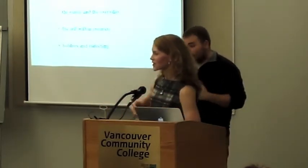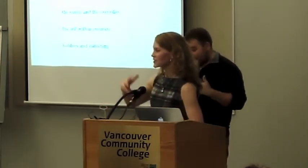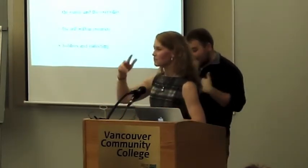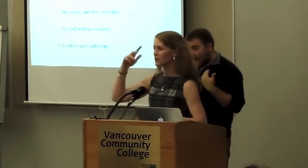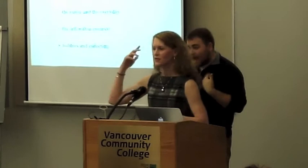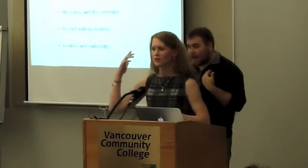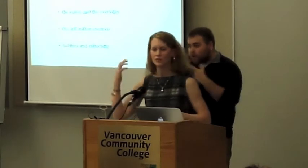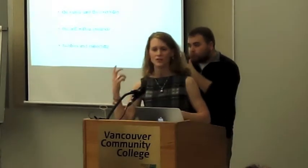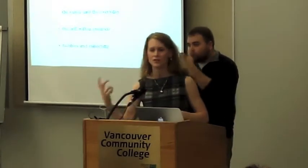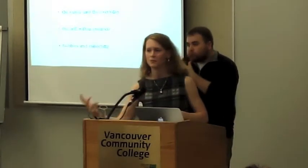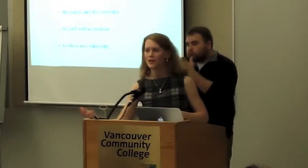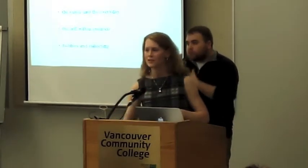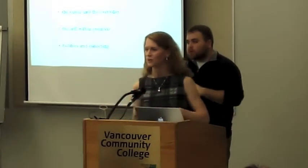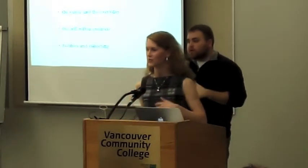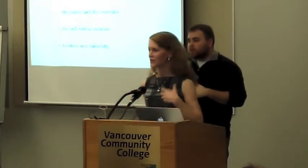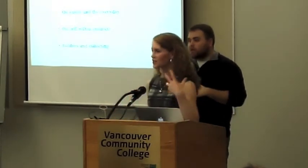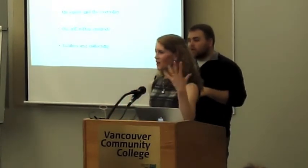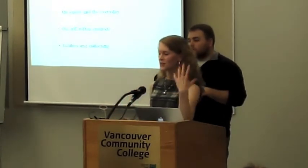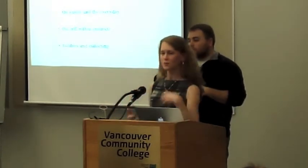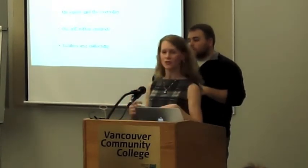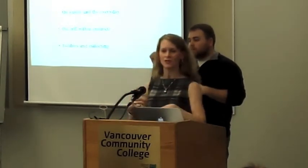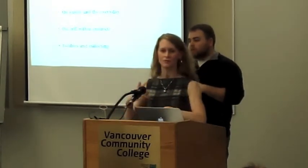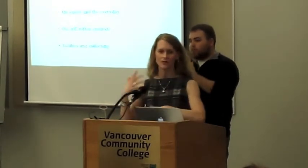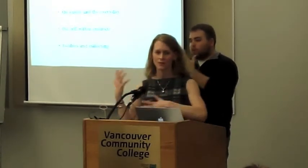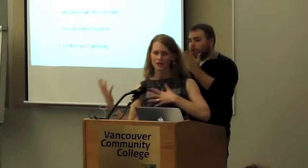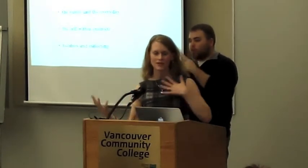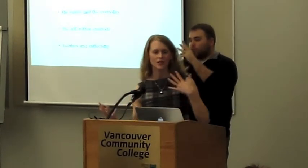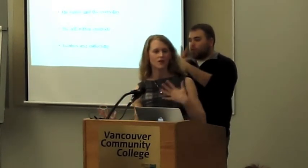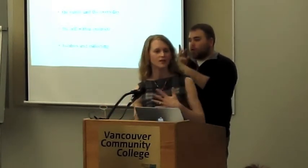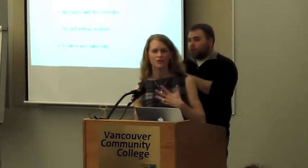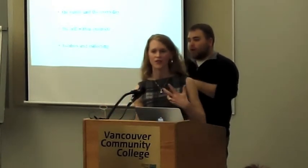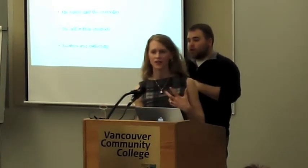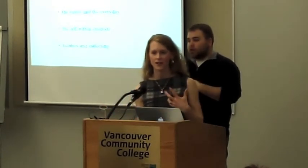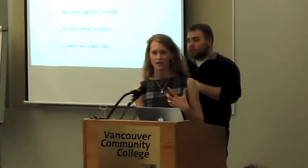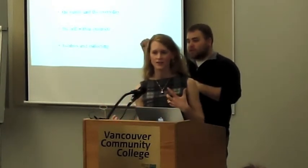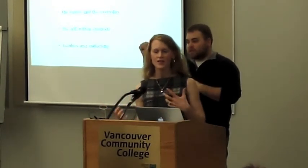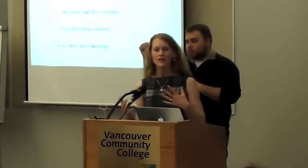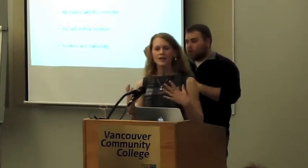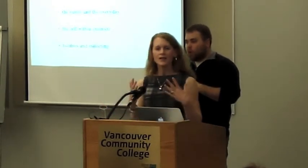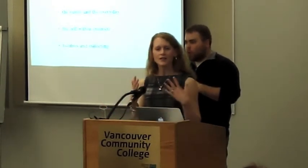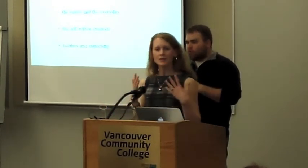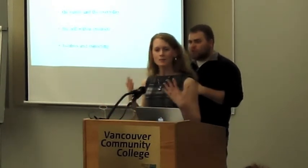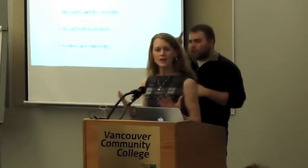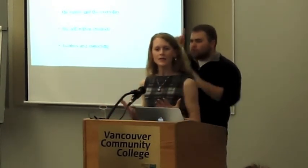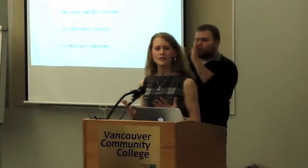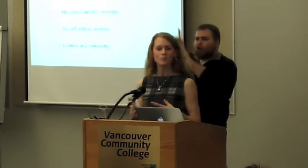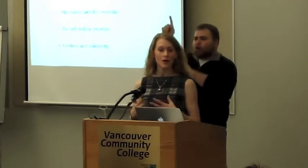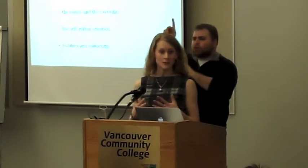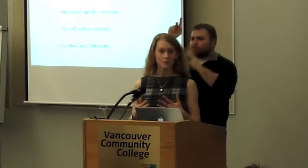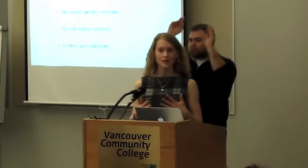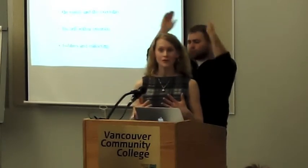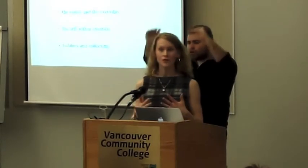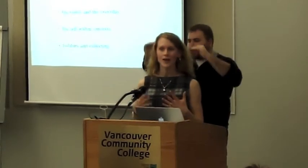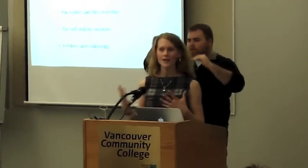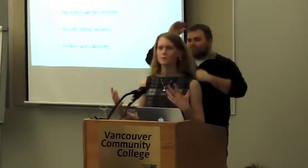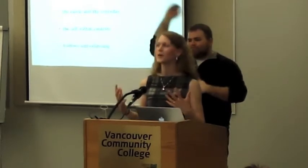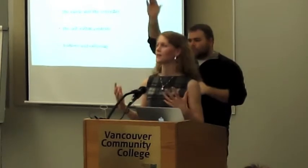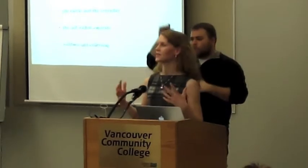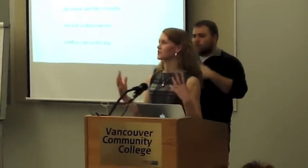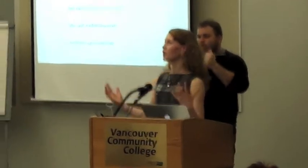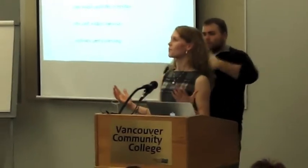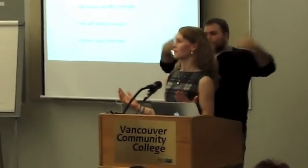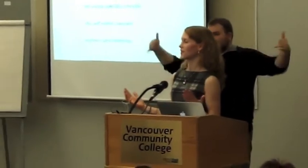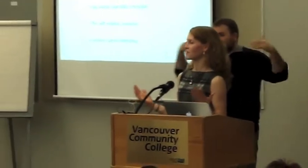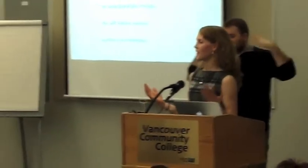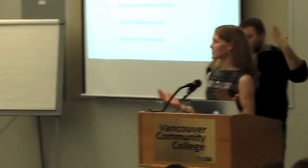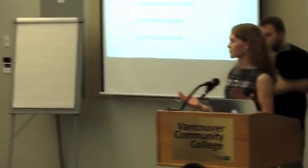Records? This person who's the smallest person, the tallest person, someone who has the longest fingernails. It's a means, possibly, of grasping